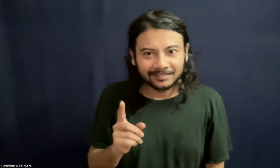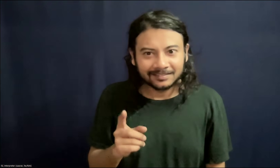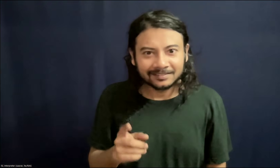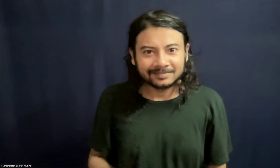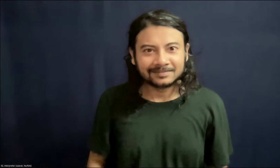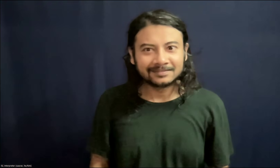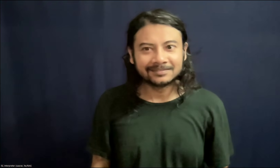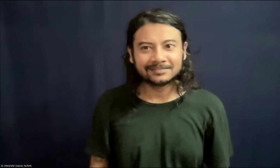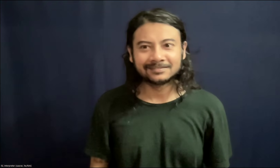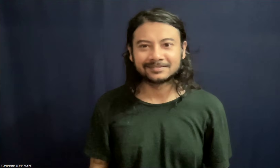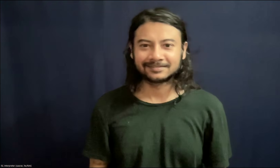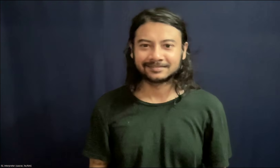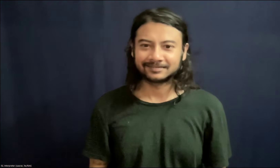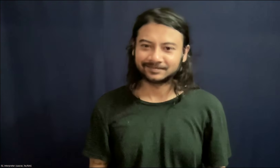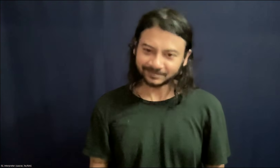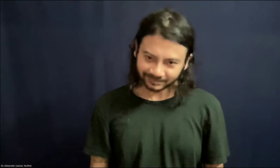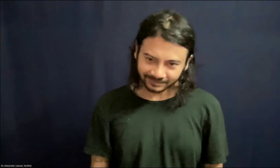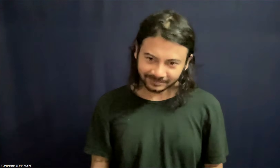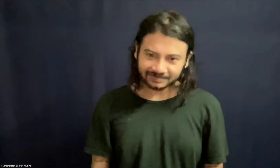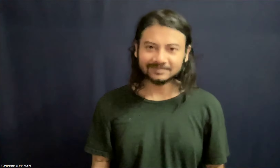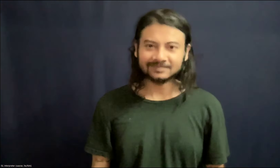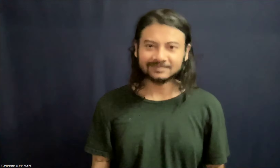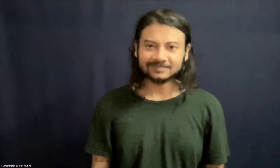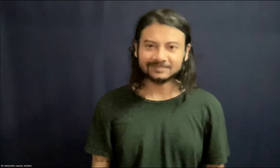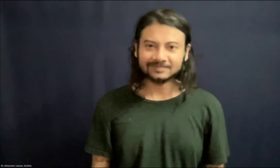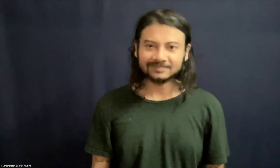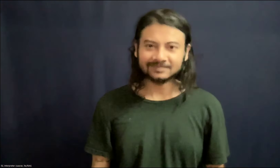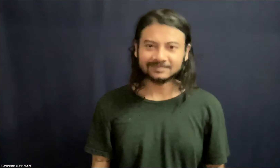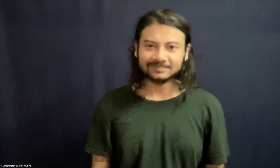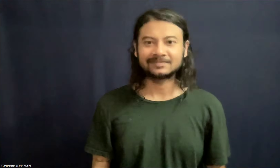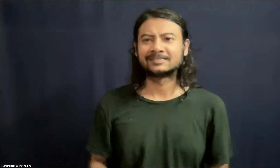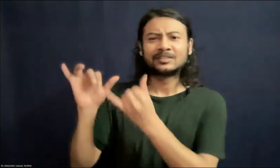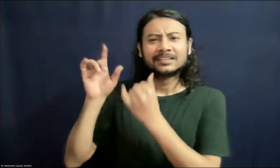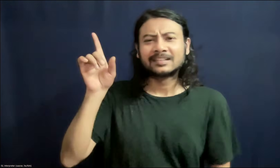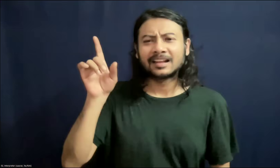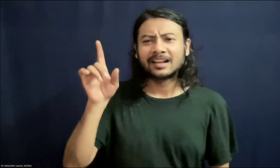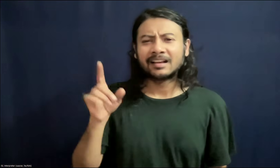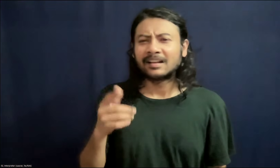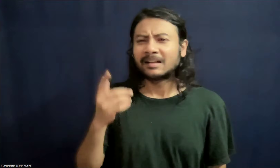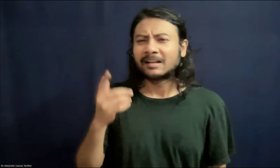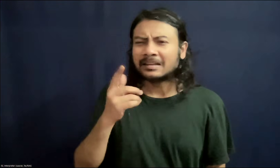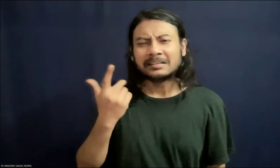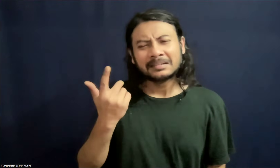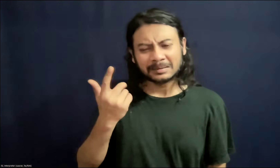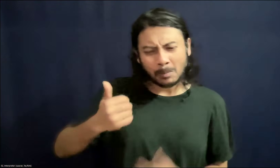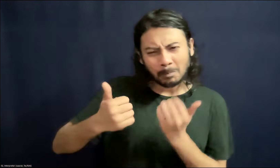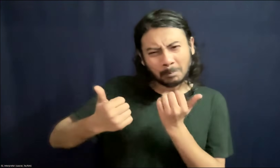So can you imagine why Krishna has to go to such a filthy place, such a dirty